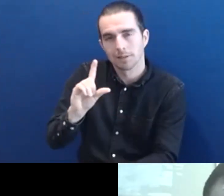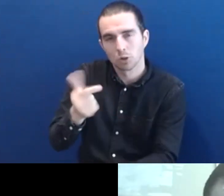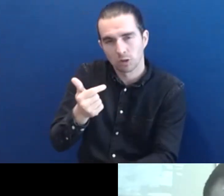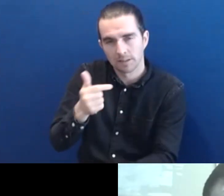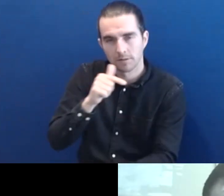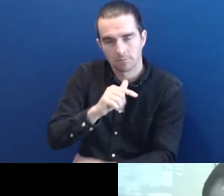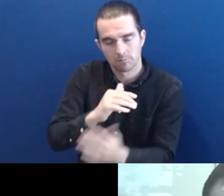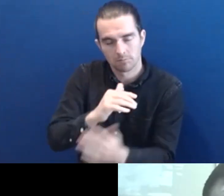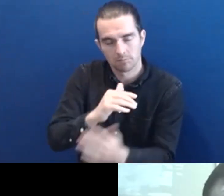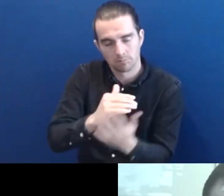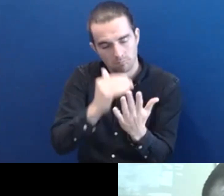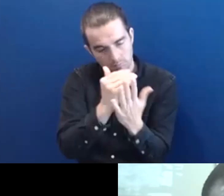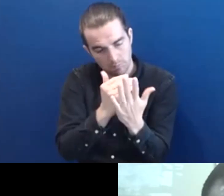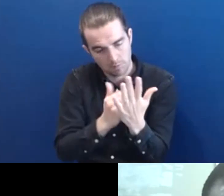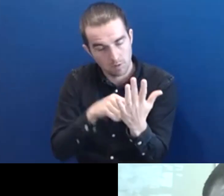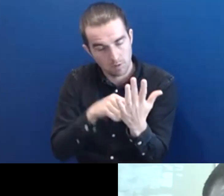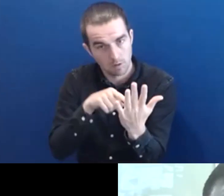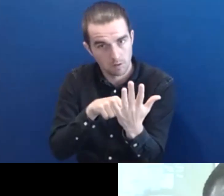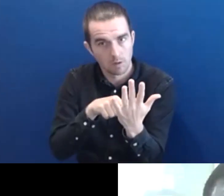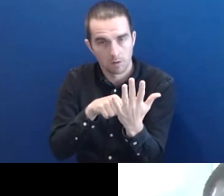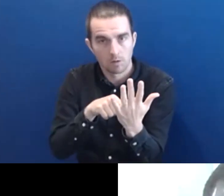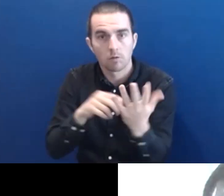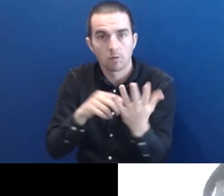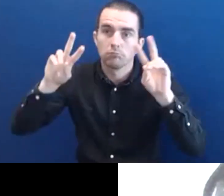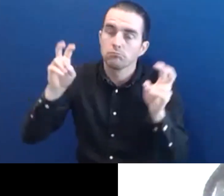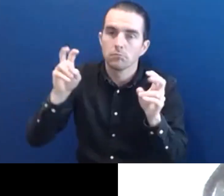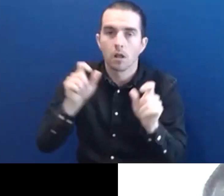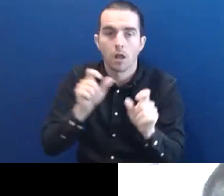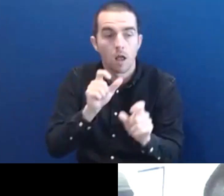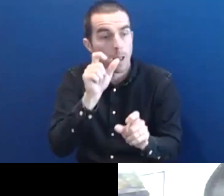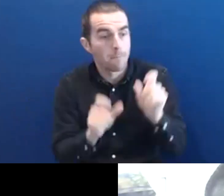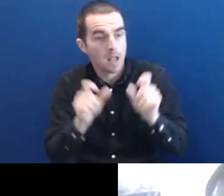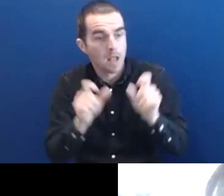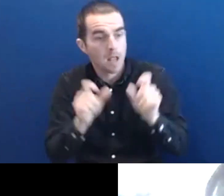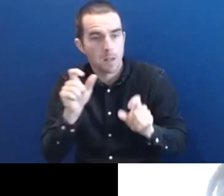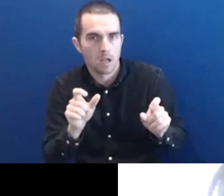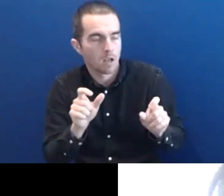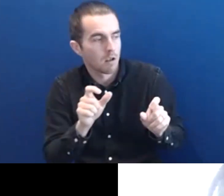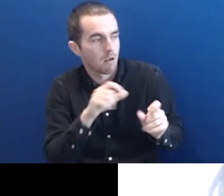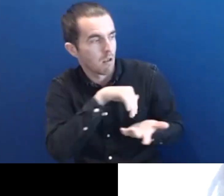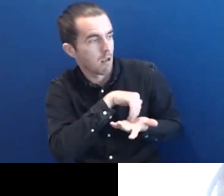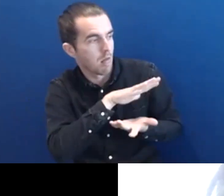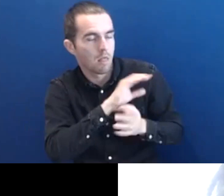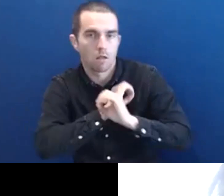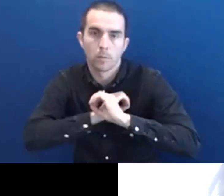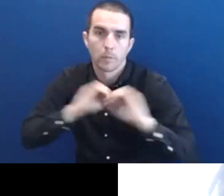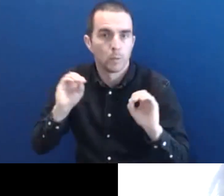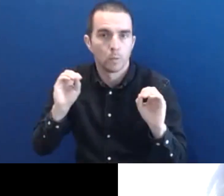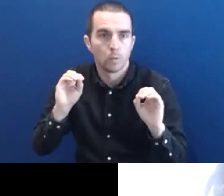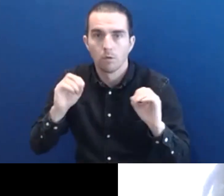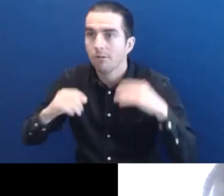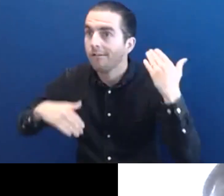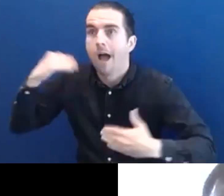left behind. In fact, still it is a challenger